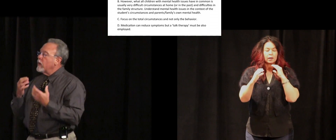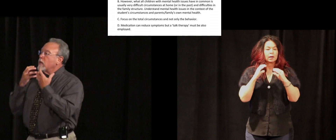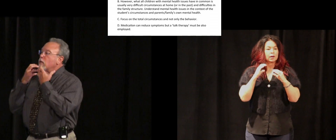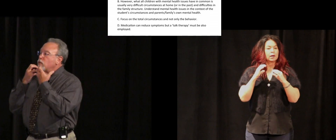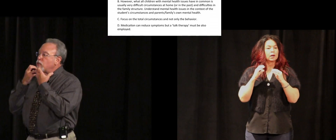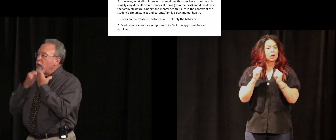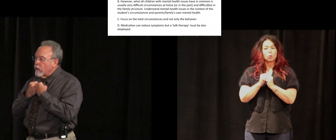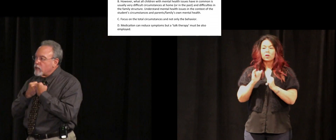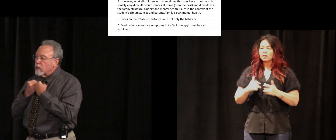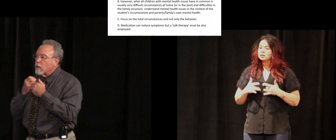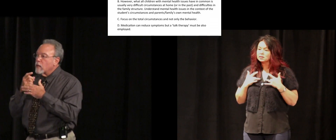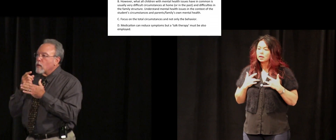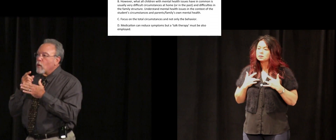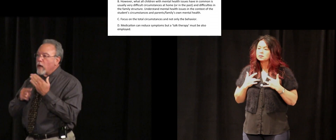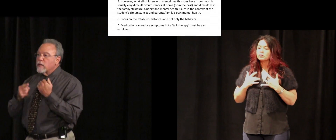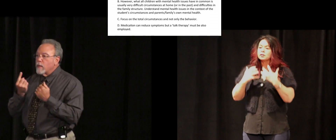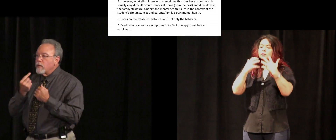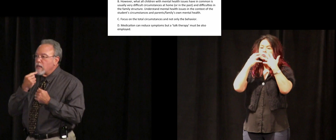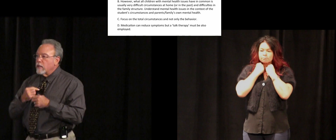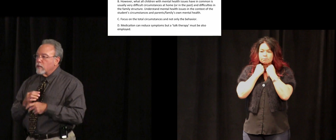And it's just way overprescribed.